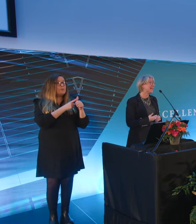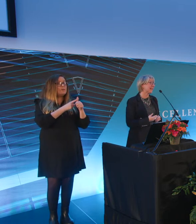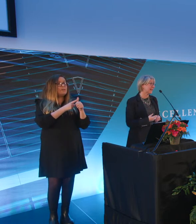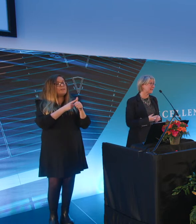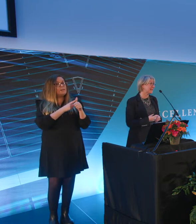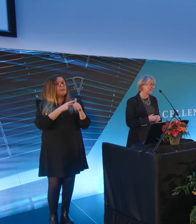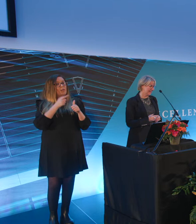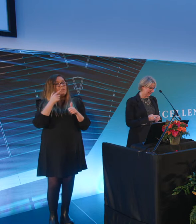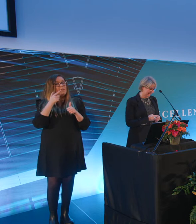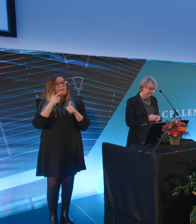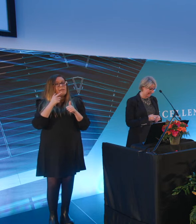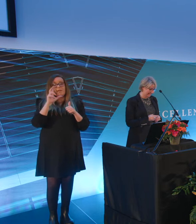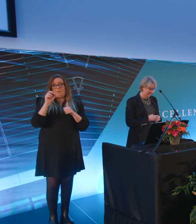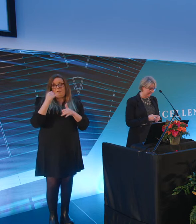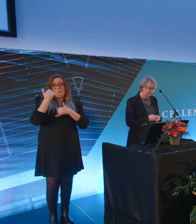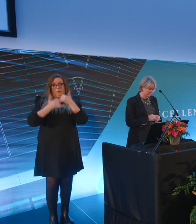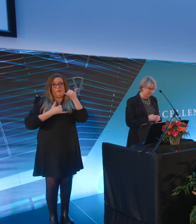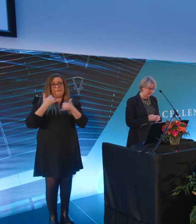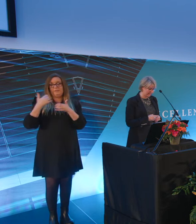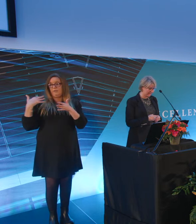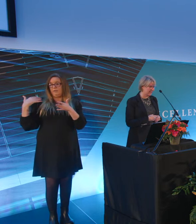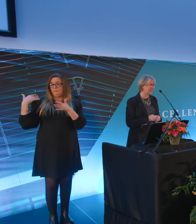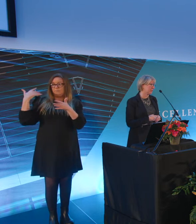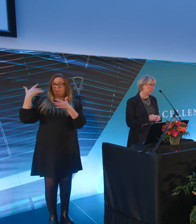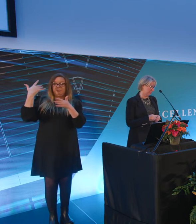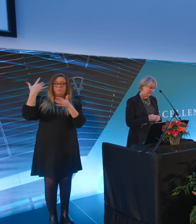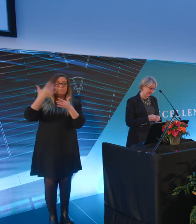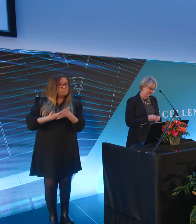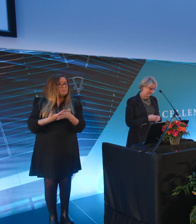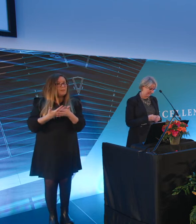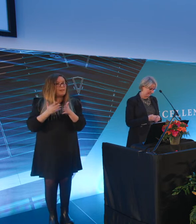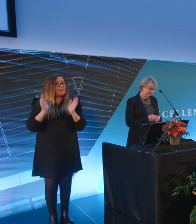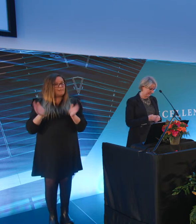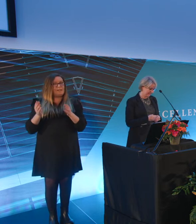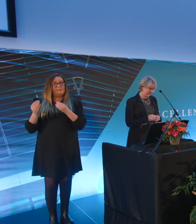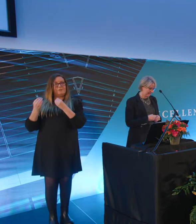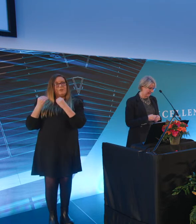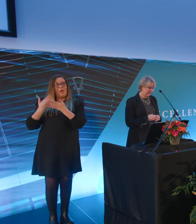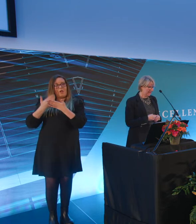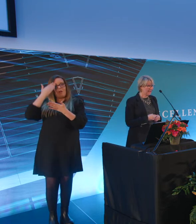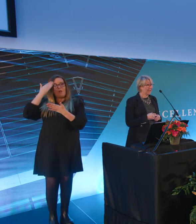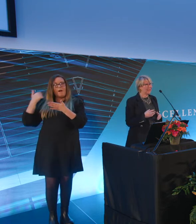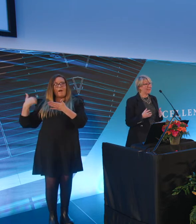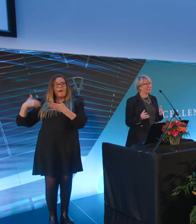three decades as a leader in universities has taught me.